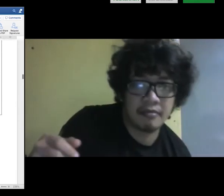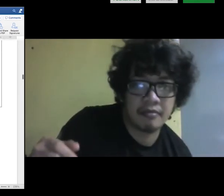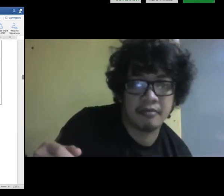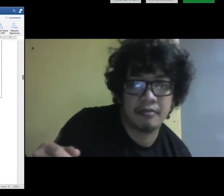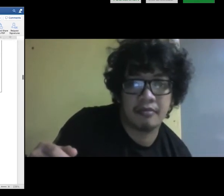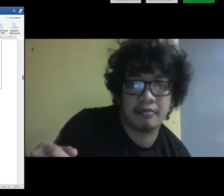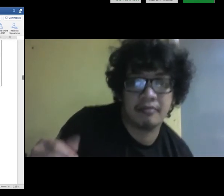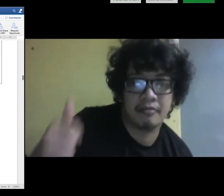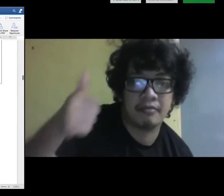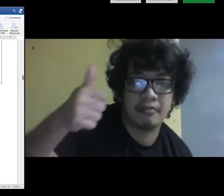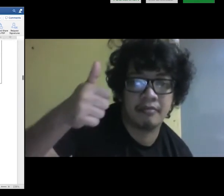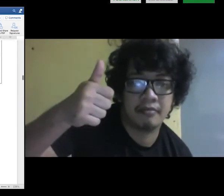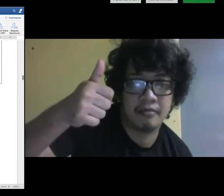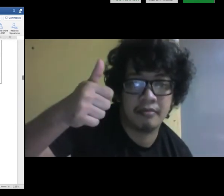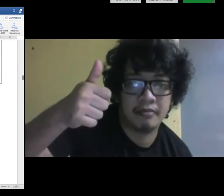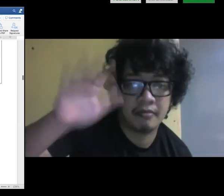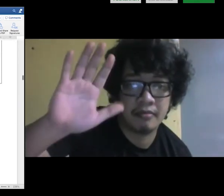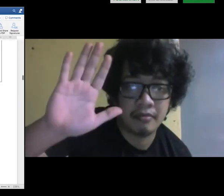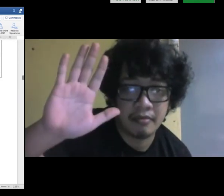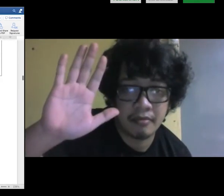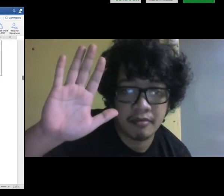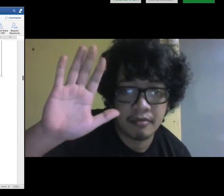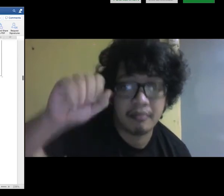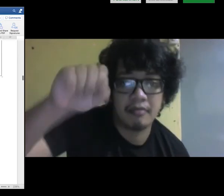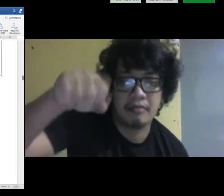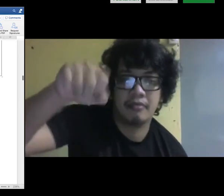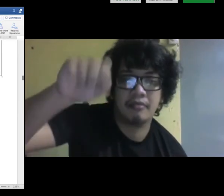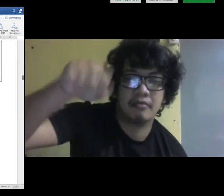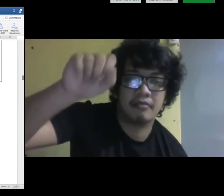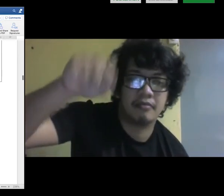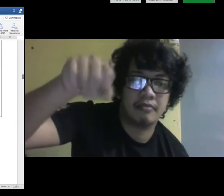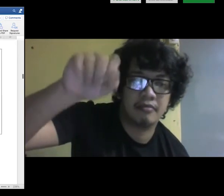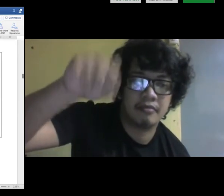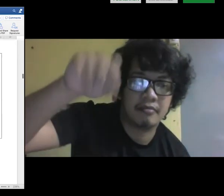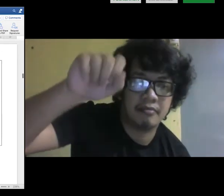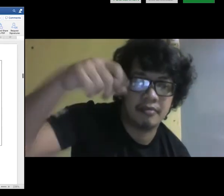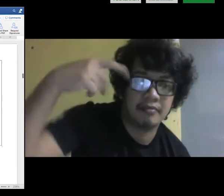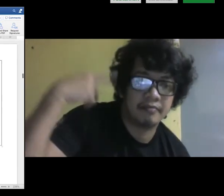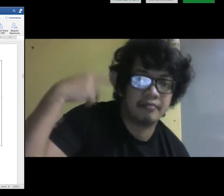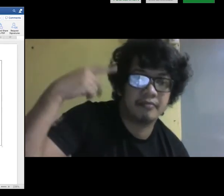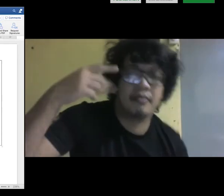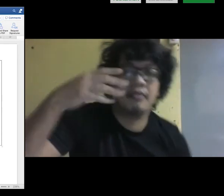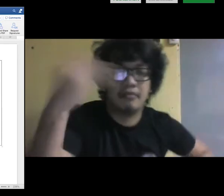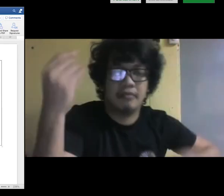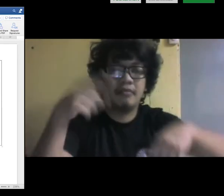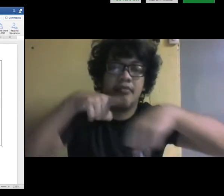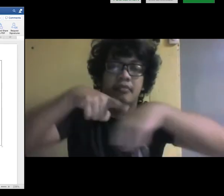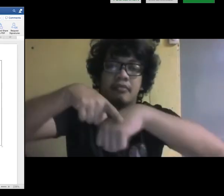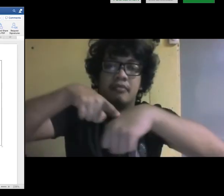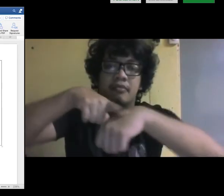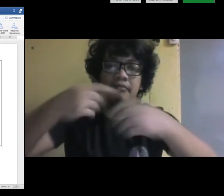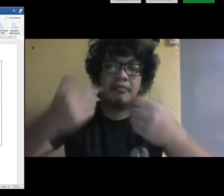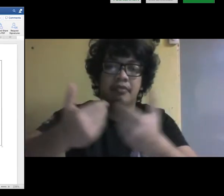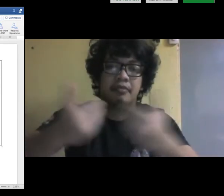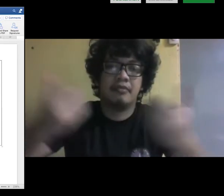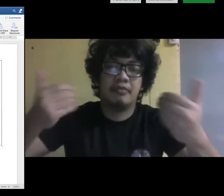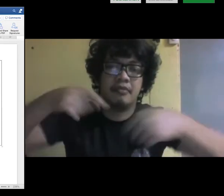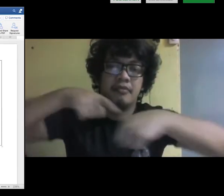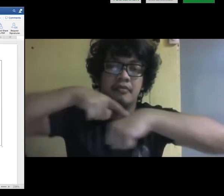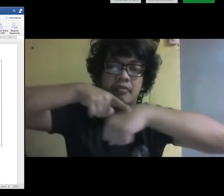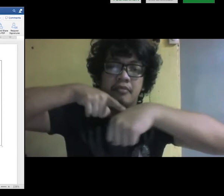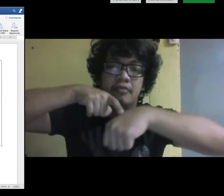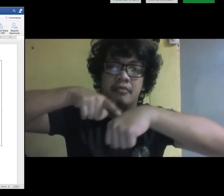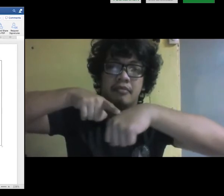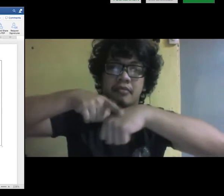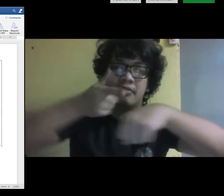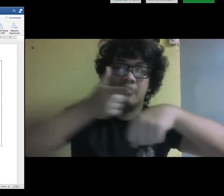this one, right? And then like this one. Yeah. So one is on the side of the finger. One is on